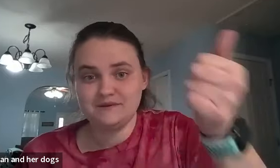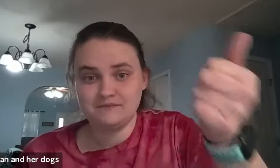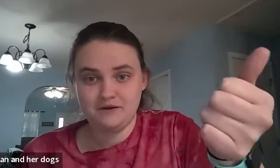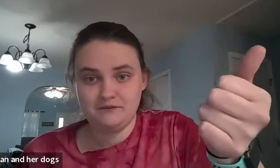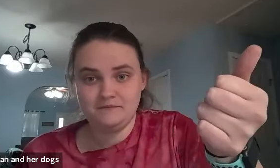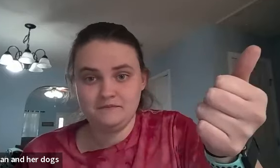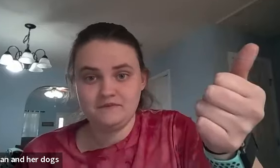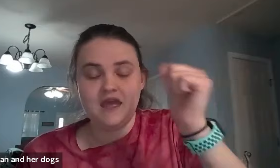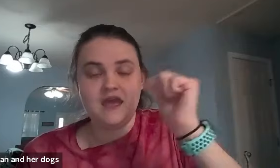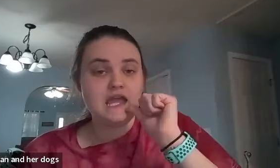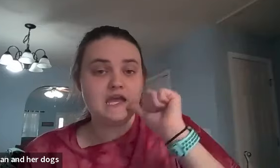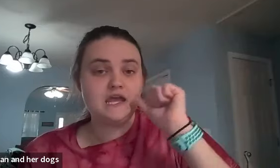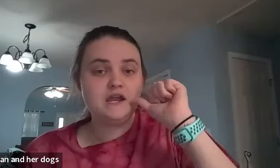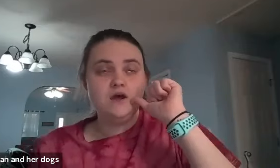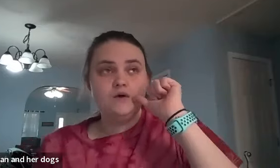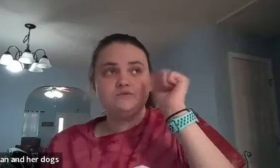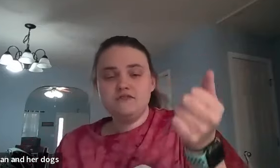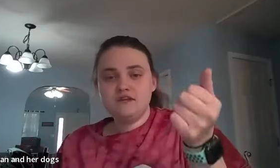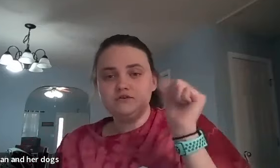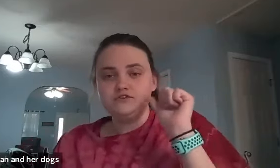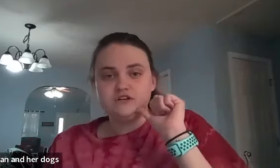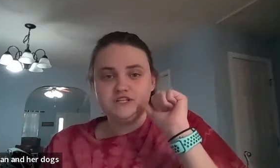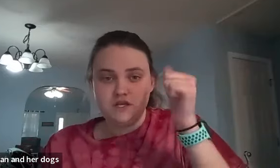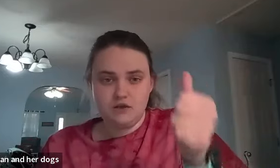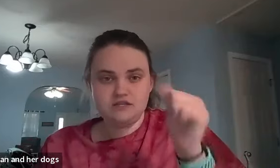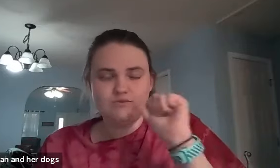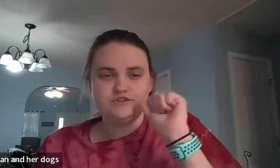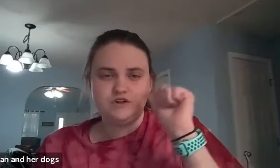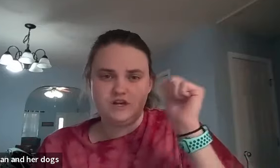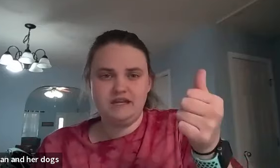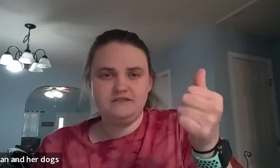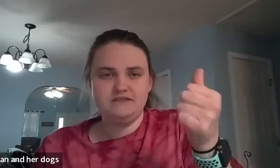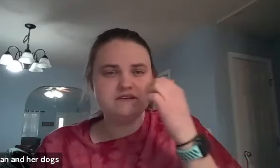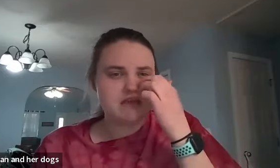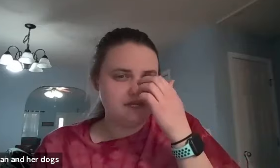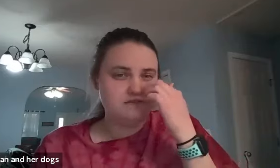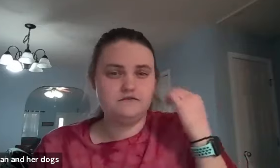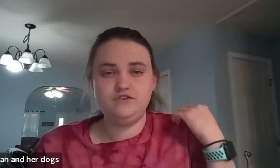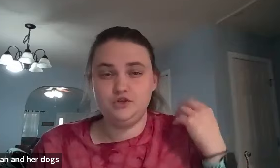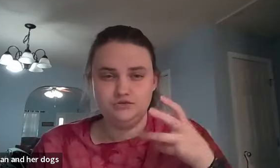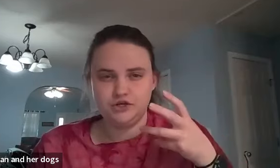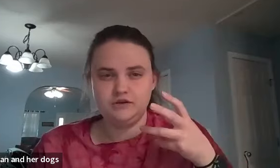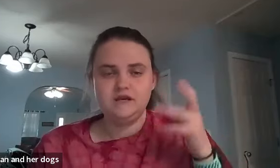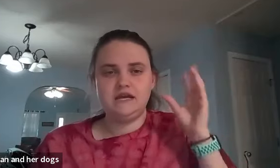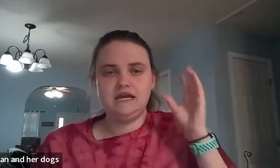Tomorrow. And one thing you'll start to notice when we're talking about anything that's happening in the future, it's going to